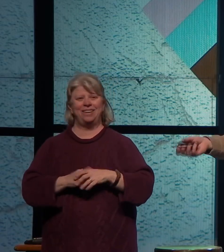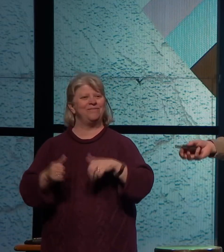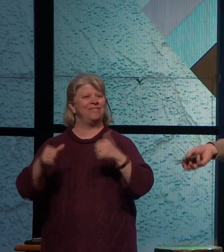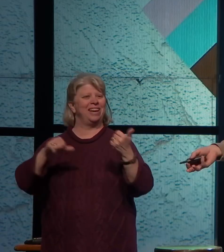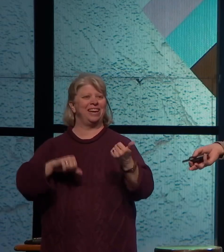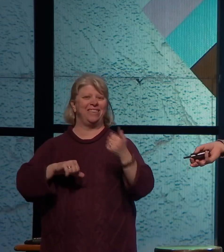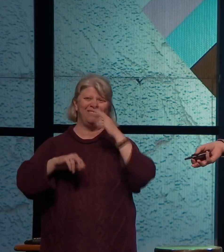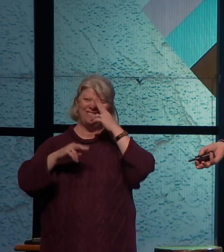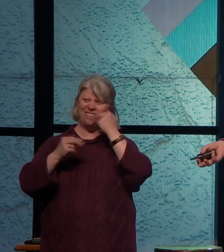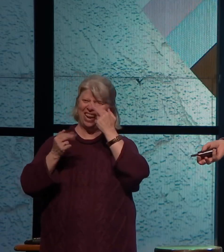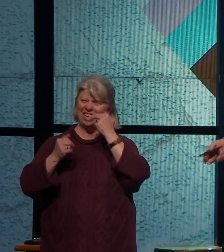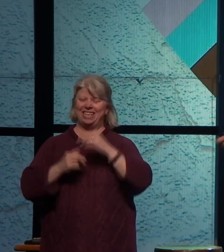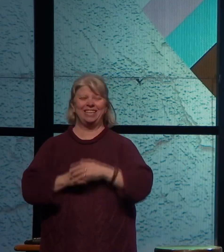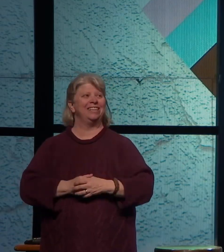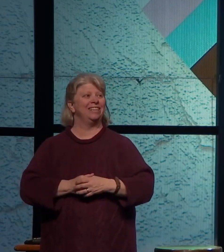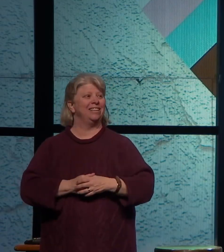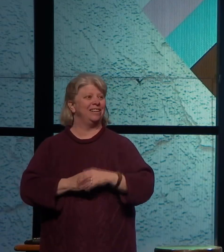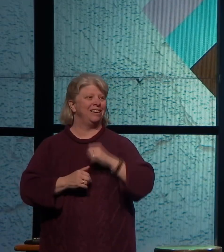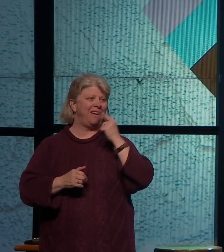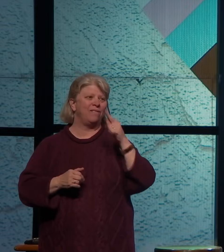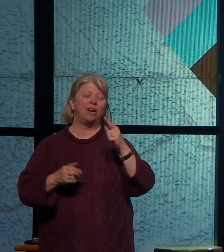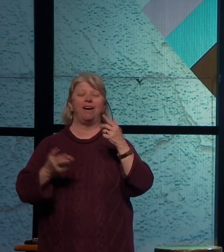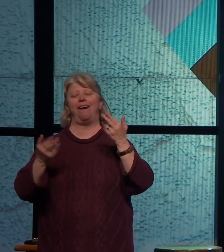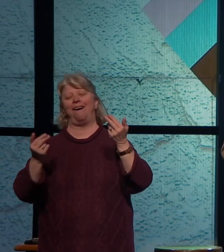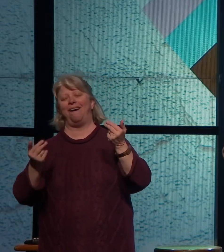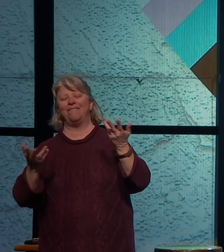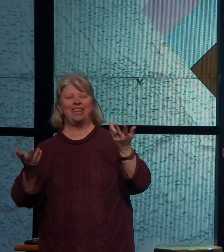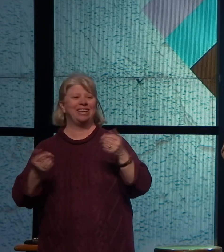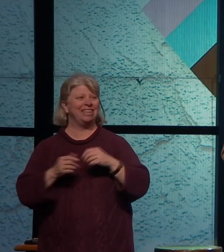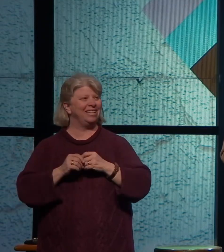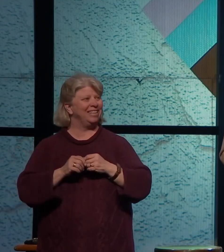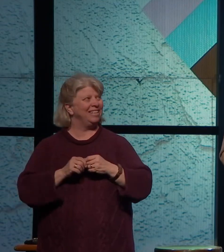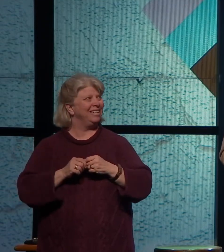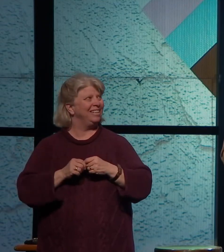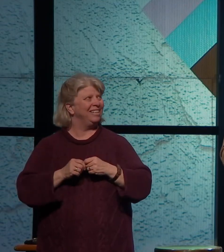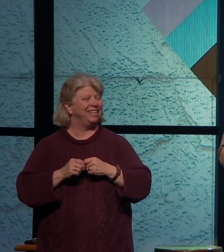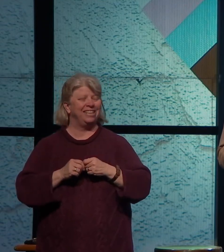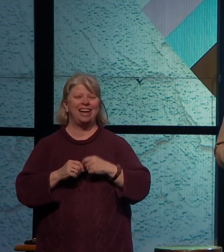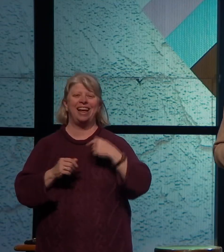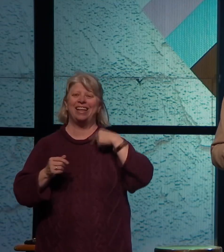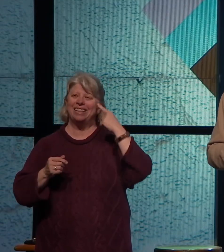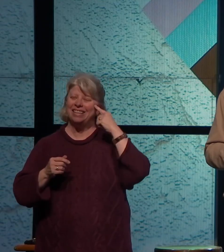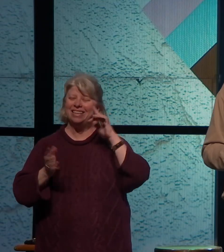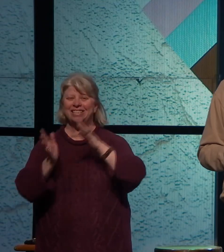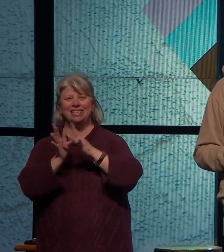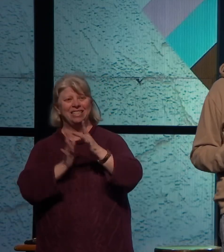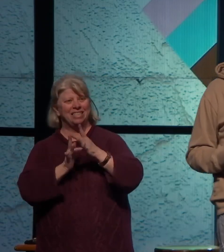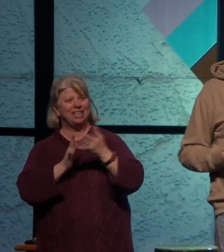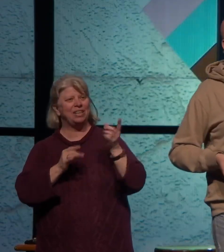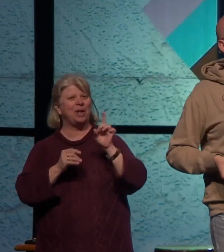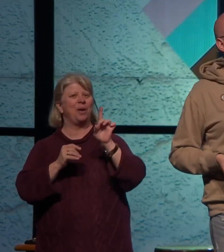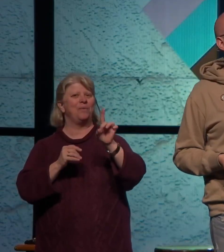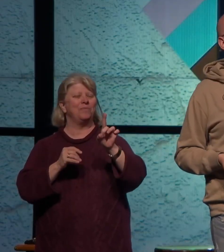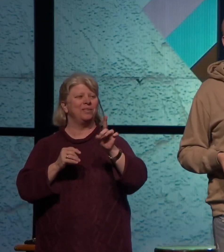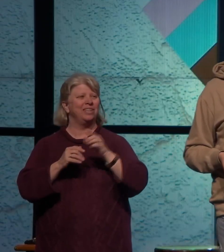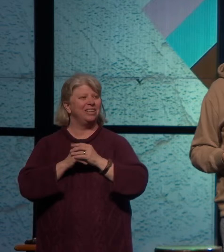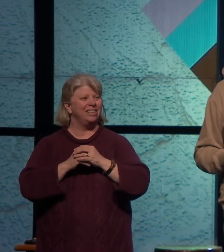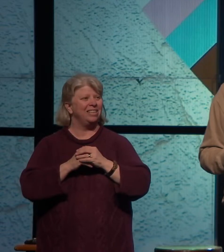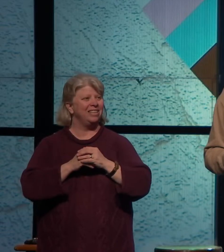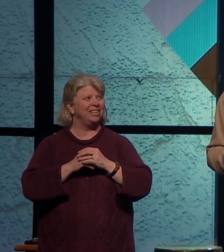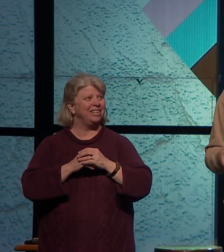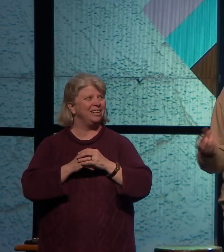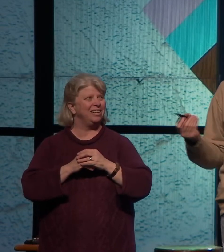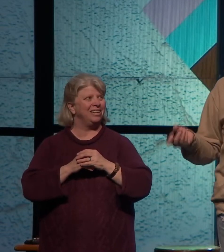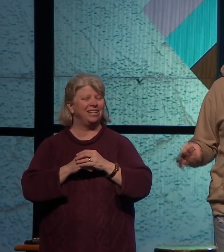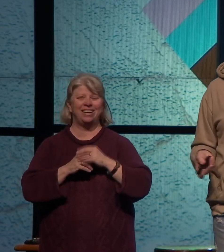Baptisms are funny to me. Not funny, haha, but like, I think if Jesus were to walk in here,